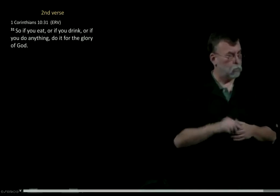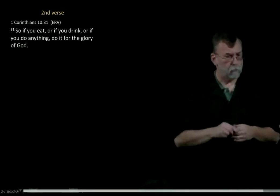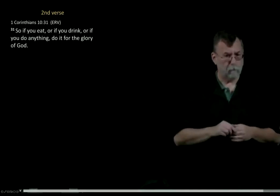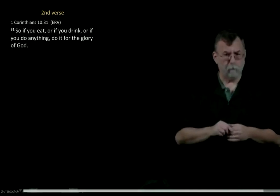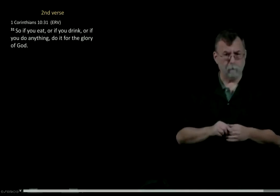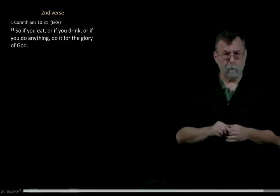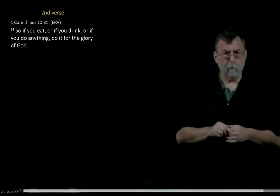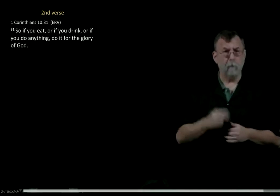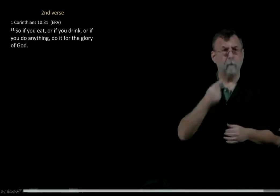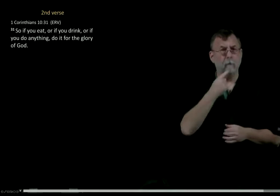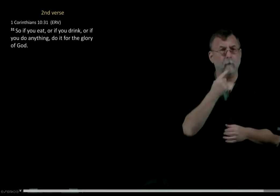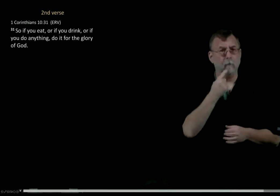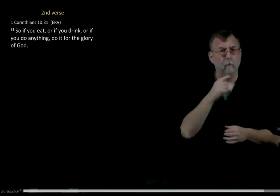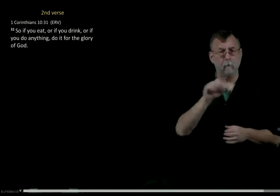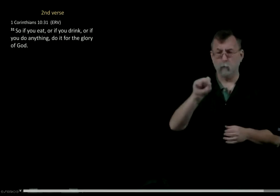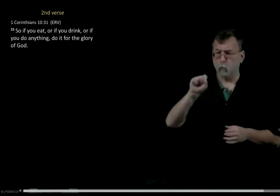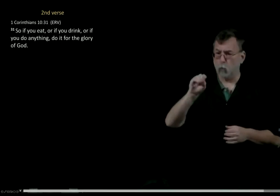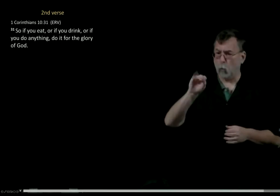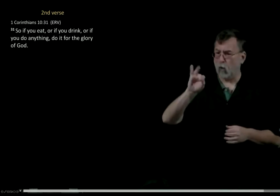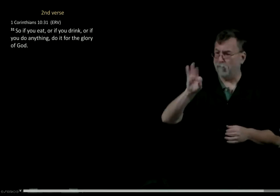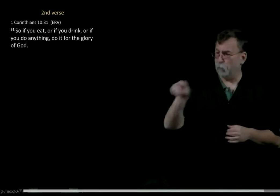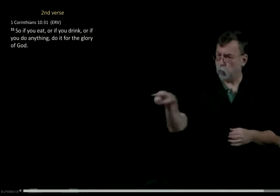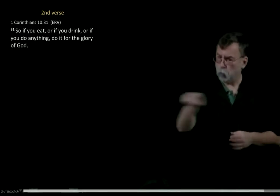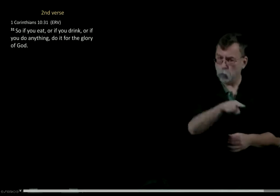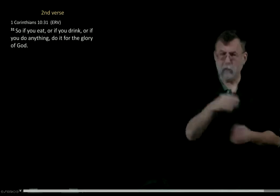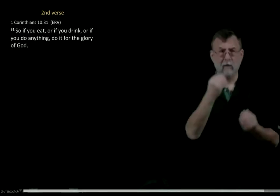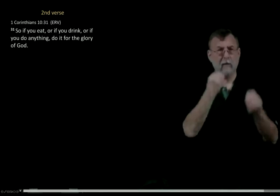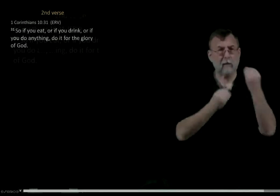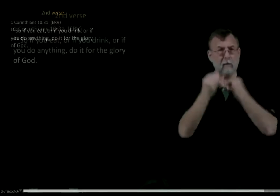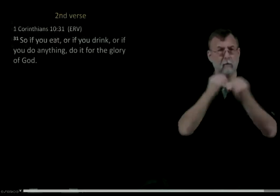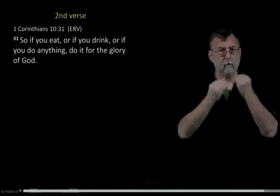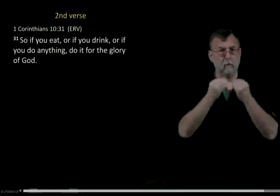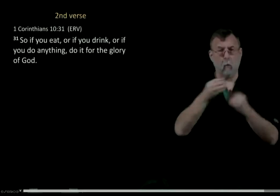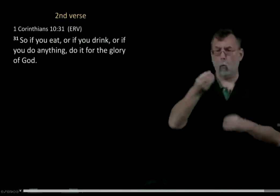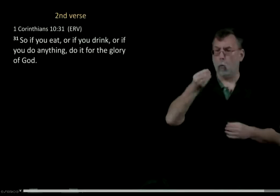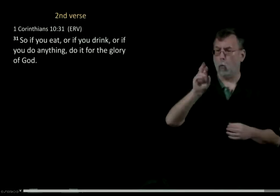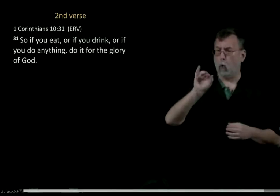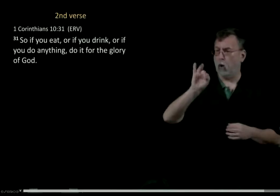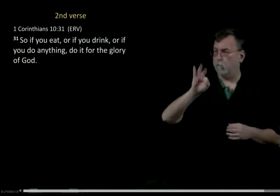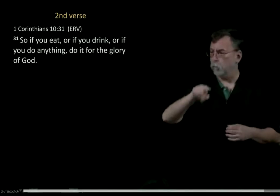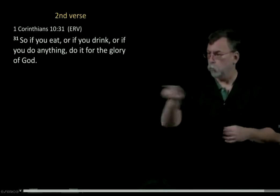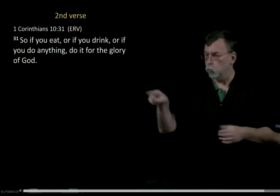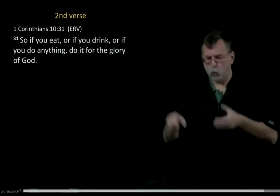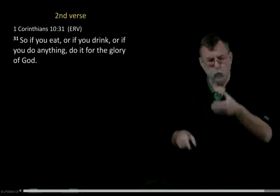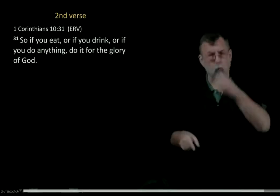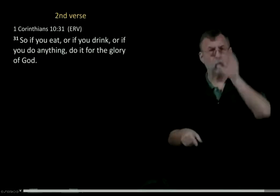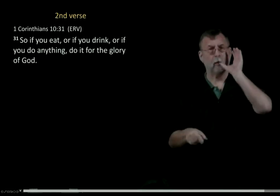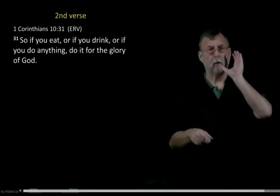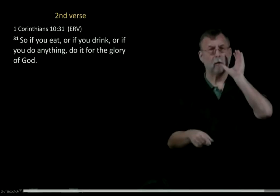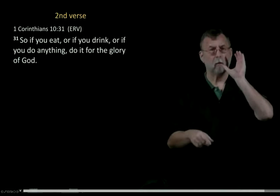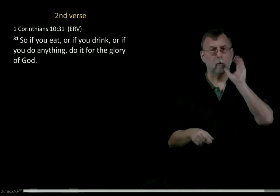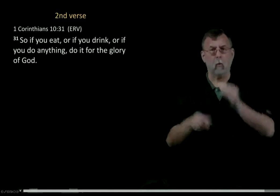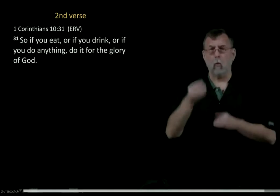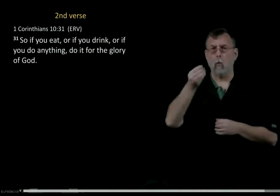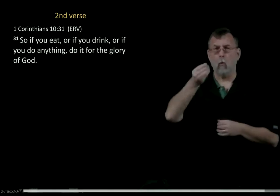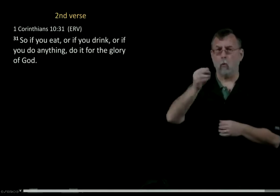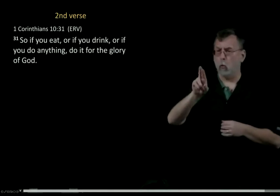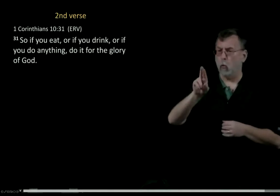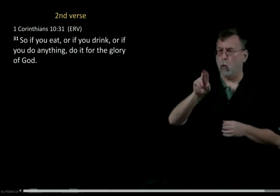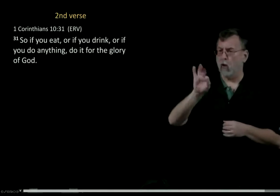verse 31. He says, "So if you eat, or if you drink,